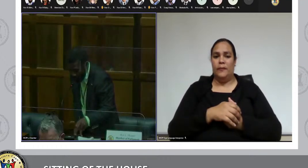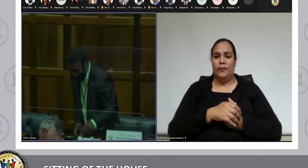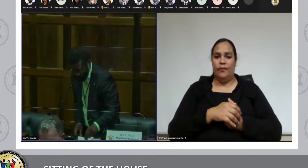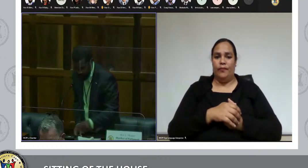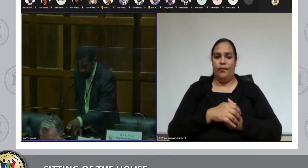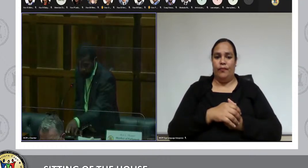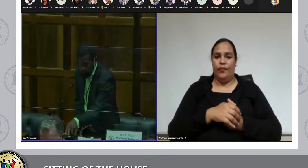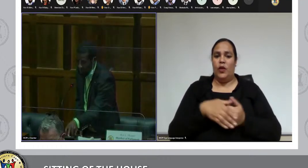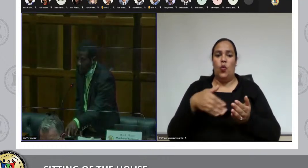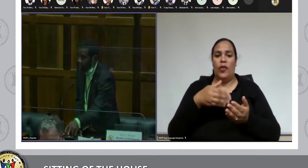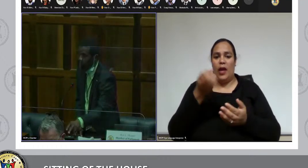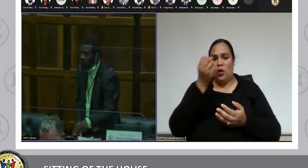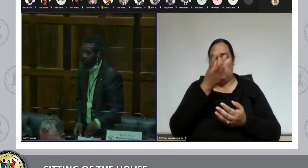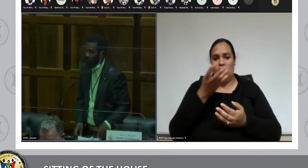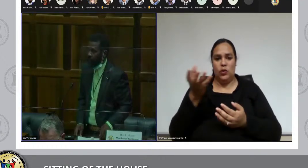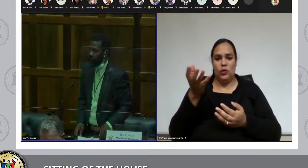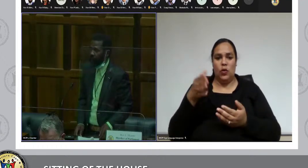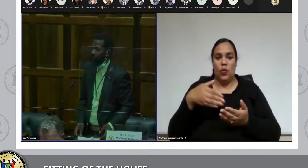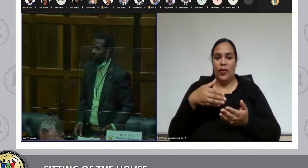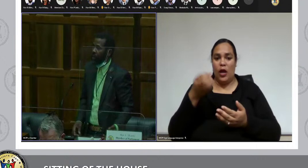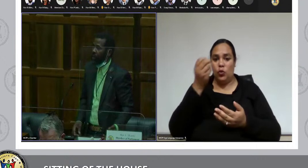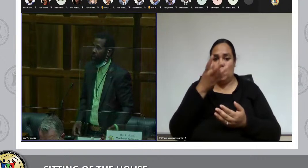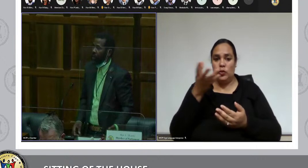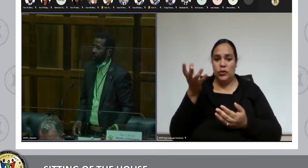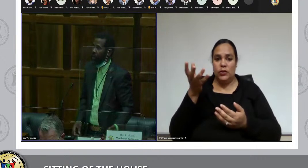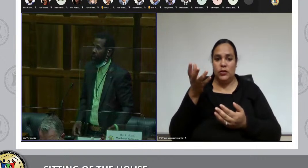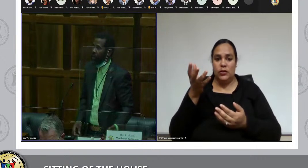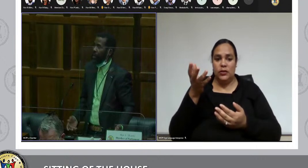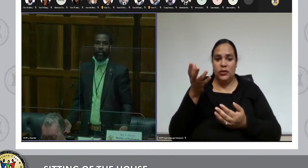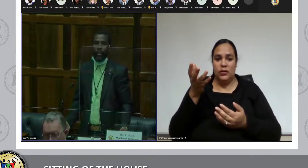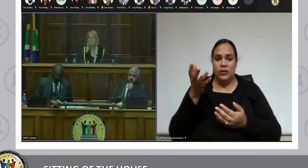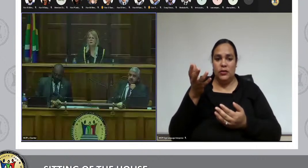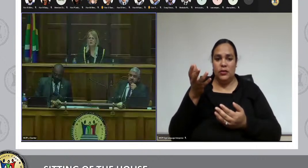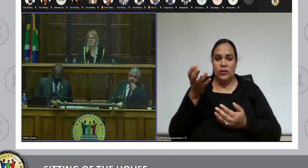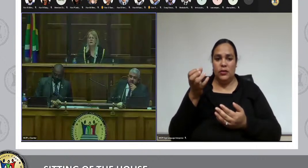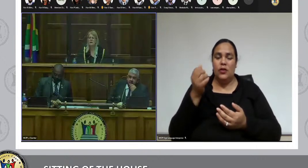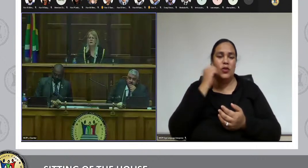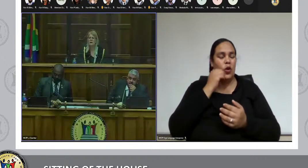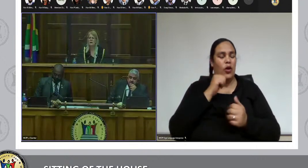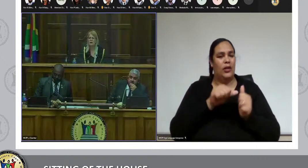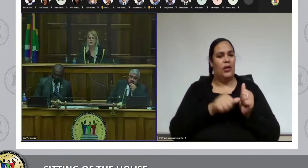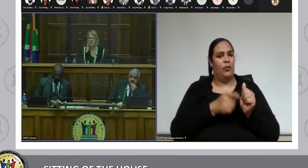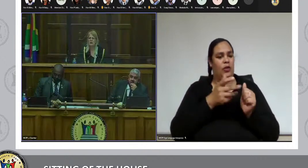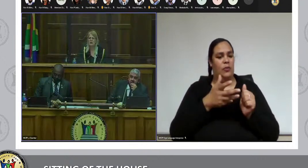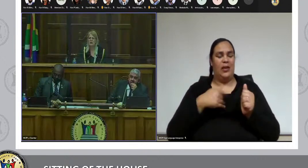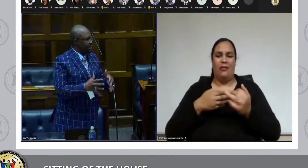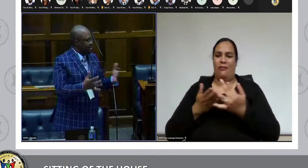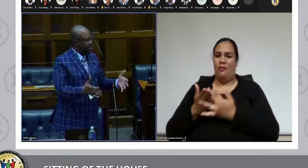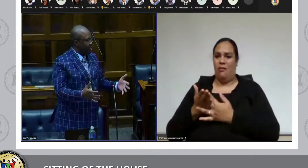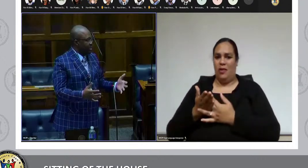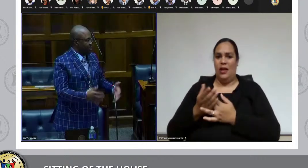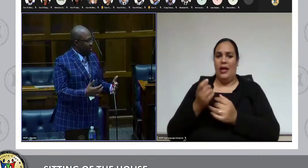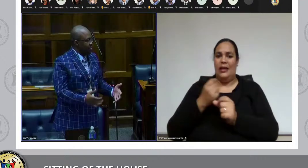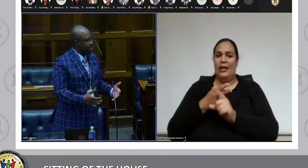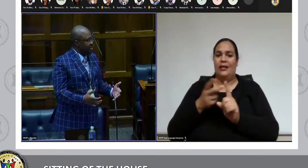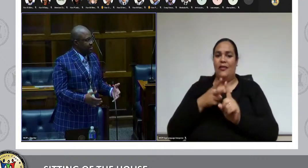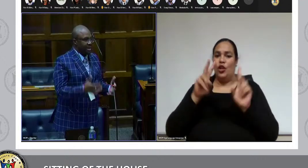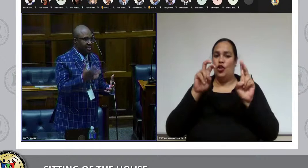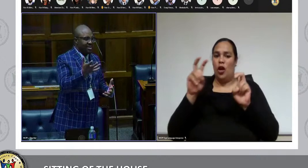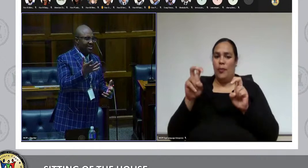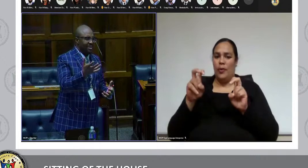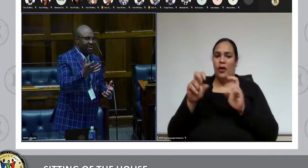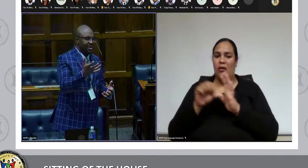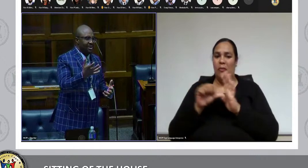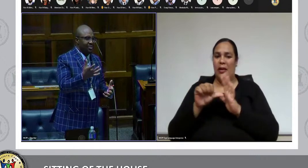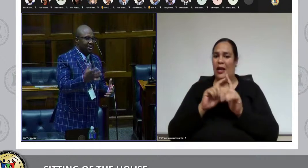Is without notice. Without notice. Sorry, Deputy Speaker, if I may, I mean, taxi violence is a topical thing we have to discuss,